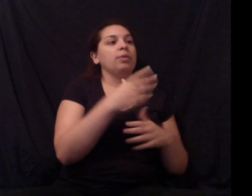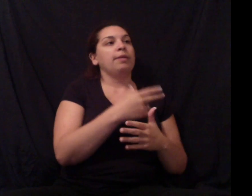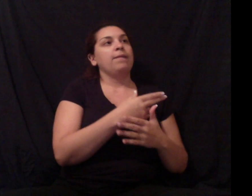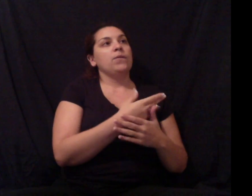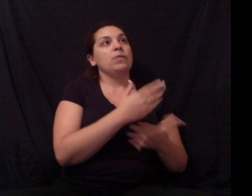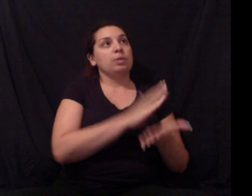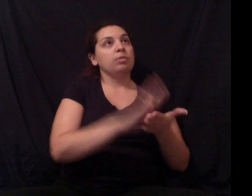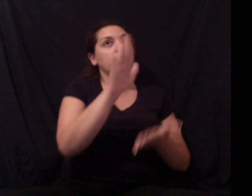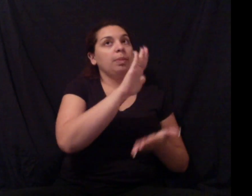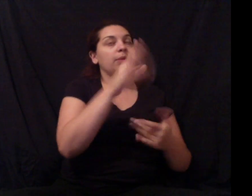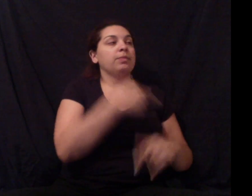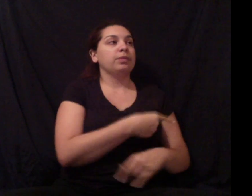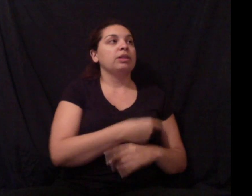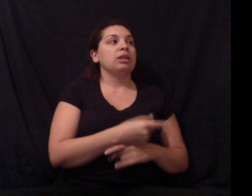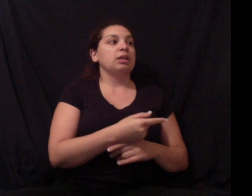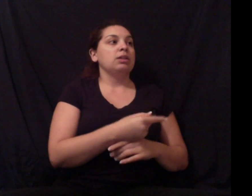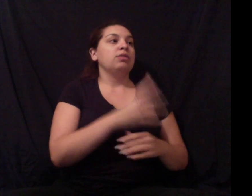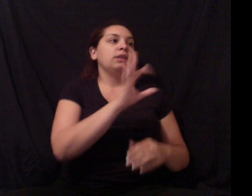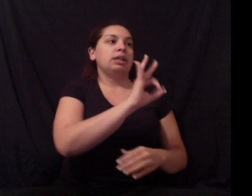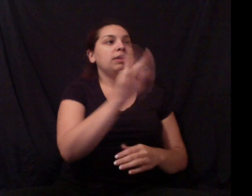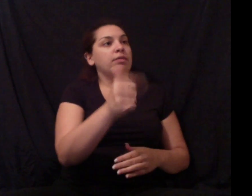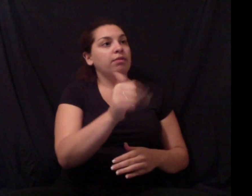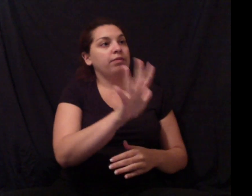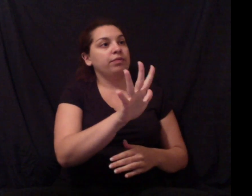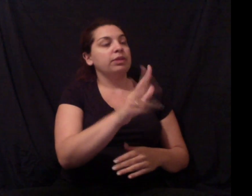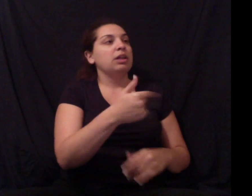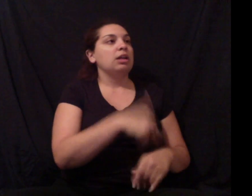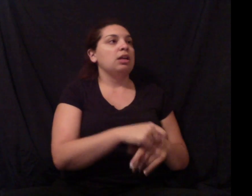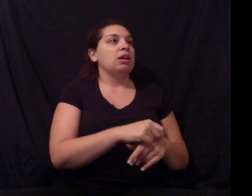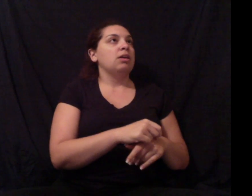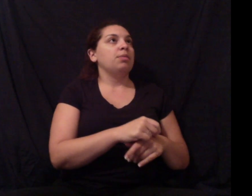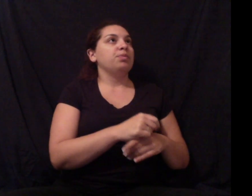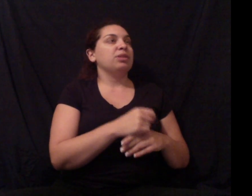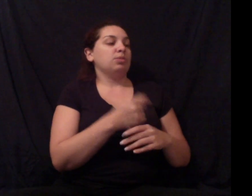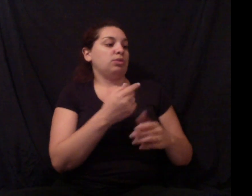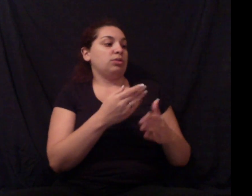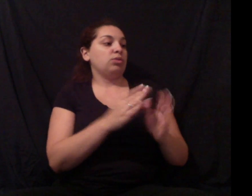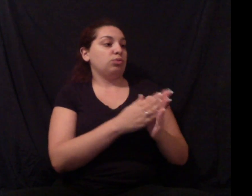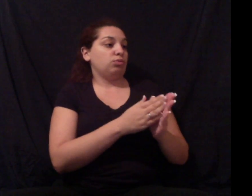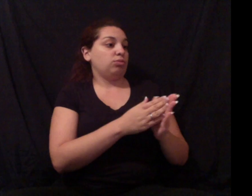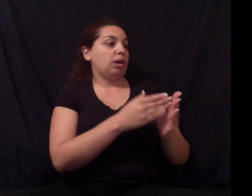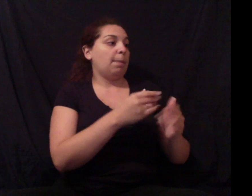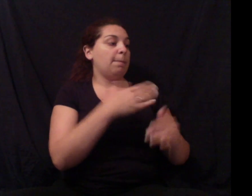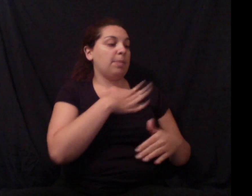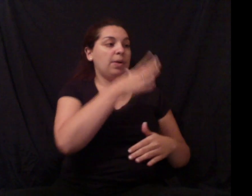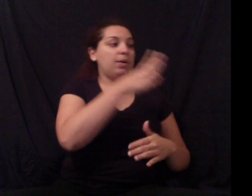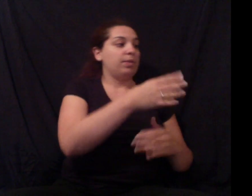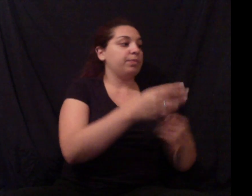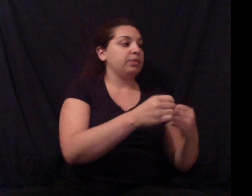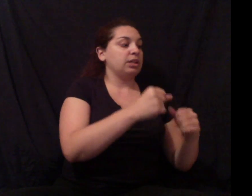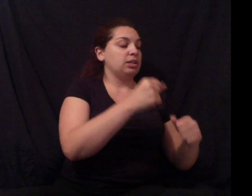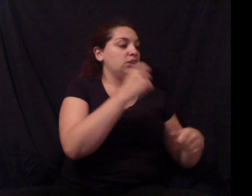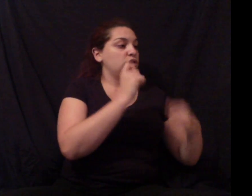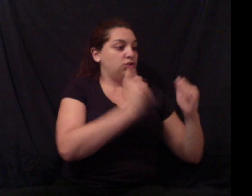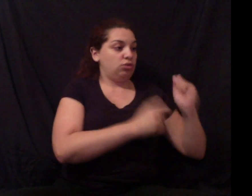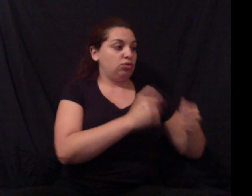hit, an opening came up in my dad's music store to teach drum lessons. And I took a lot of drum lessons, and, I